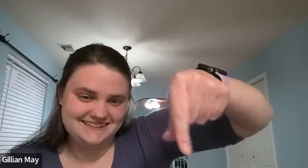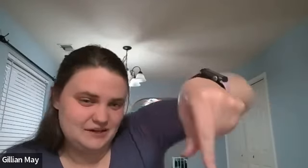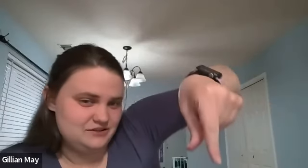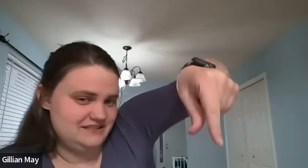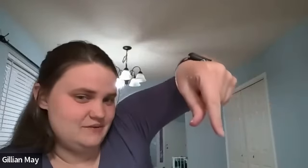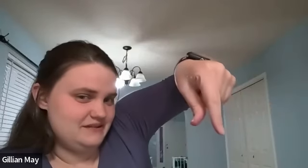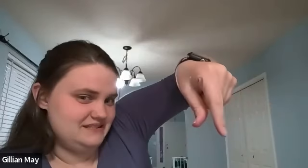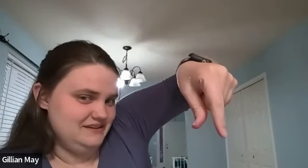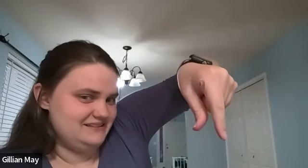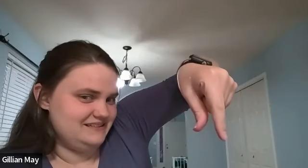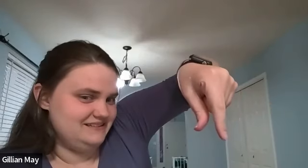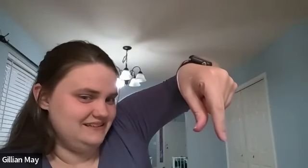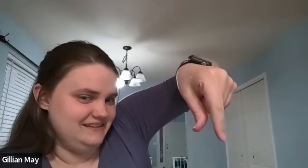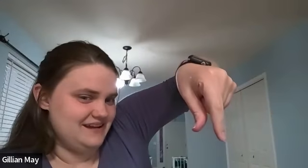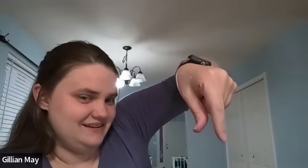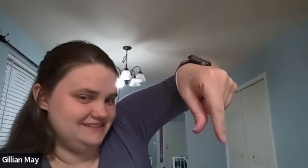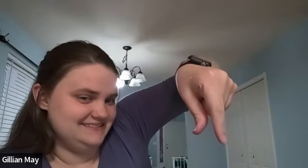I'll turn it sideways so you can see. Yeah.